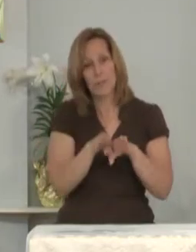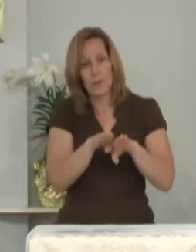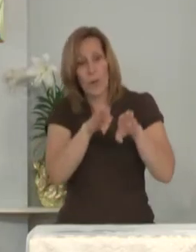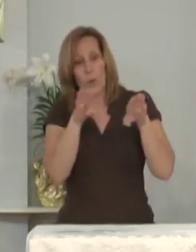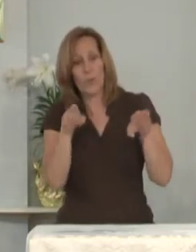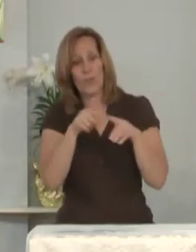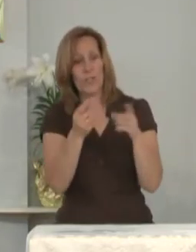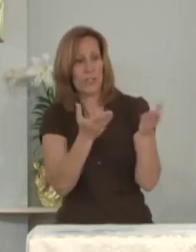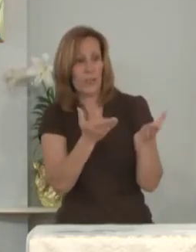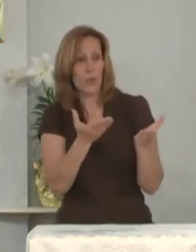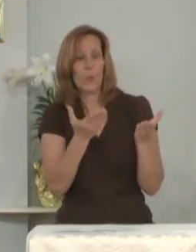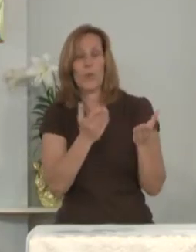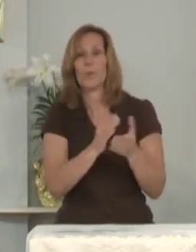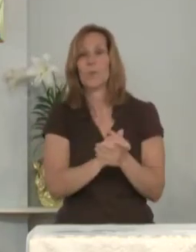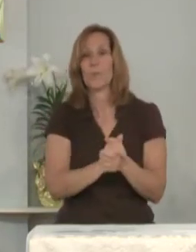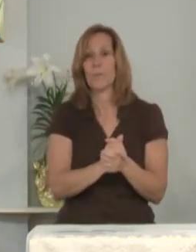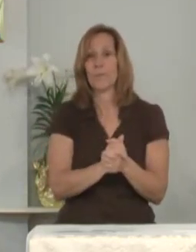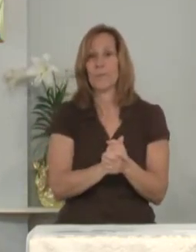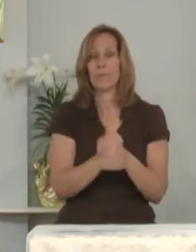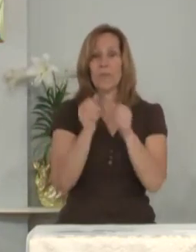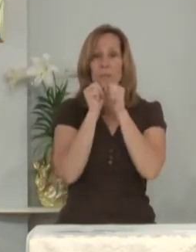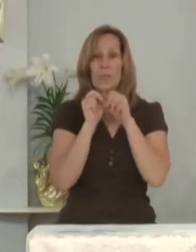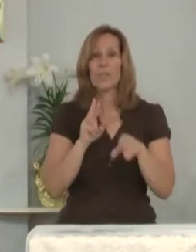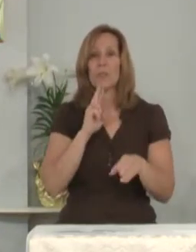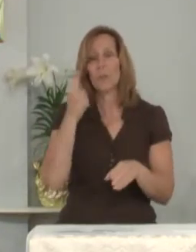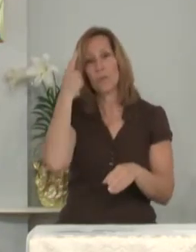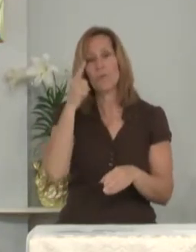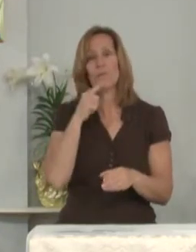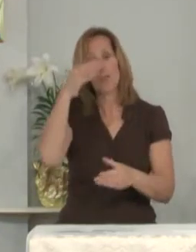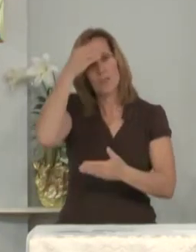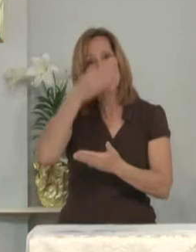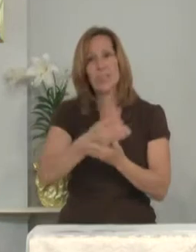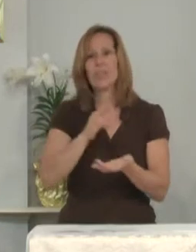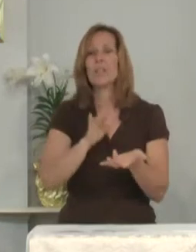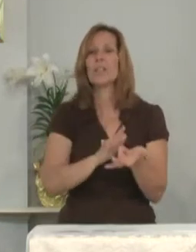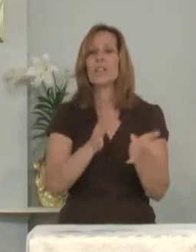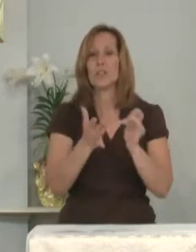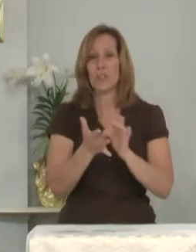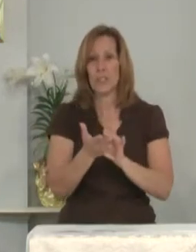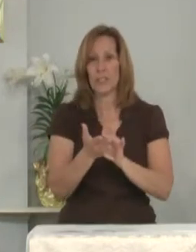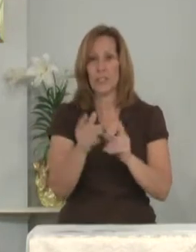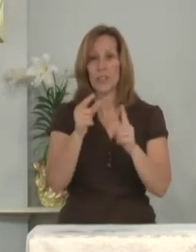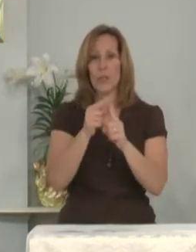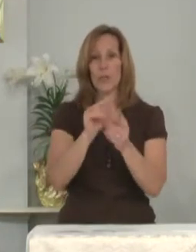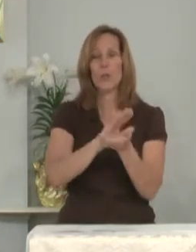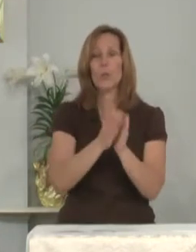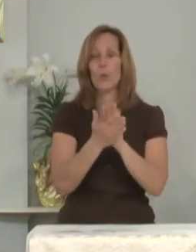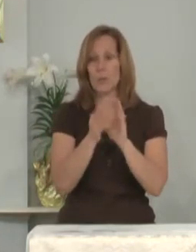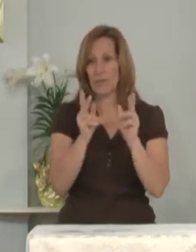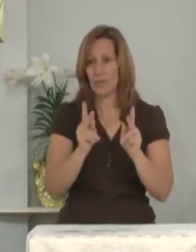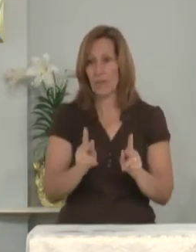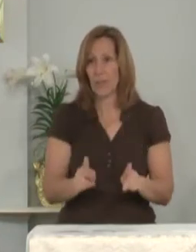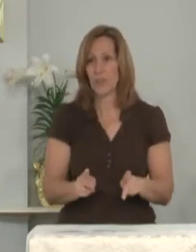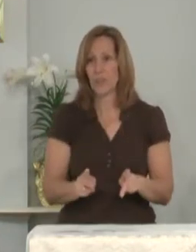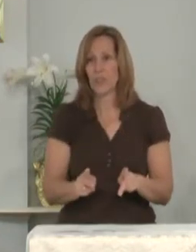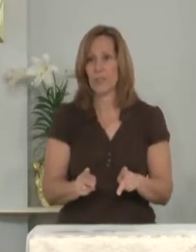openness to your will. Blessed are you for your son Jesus, the word made flesh.